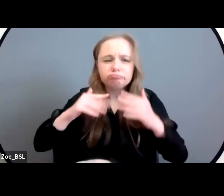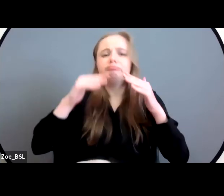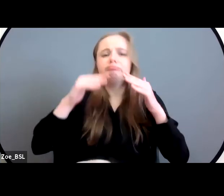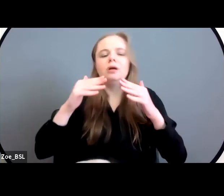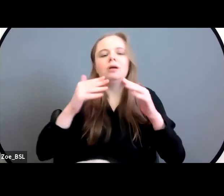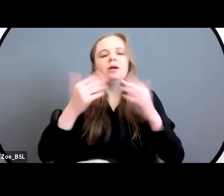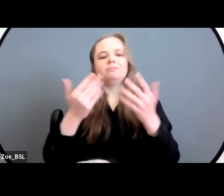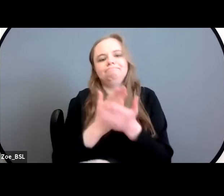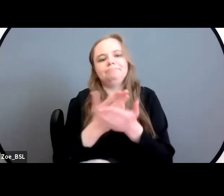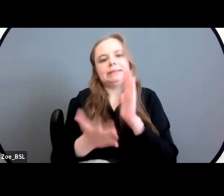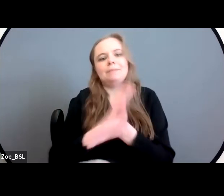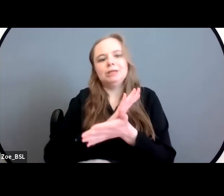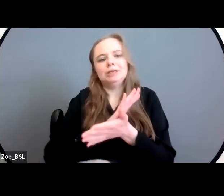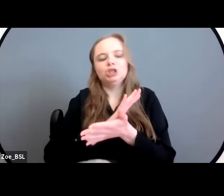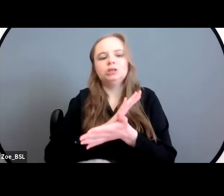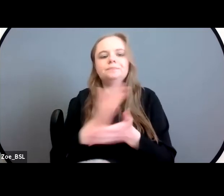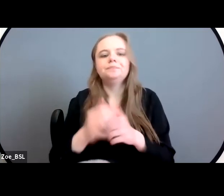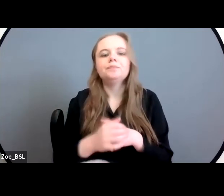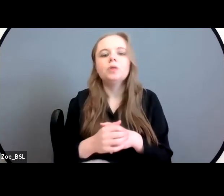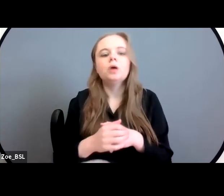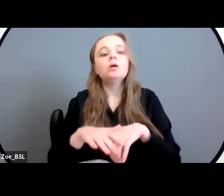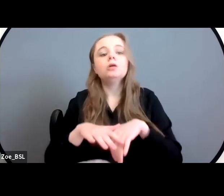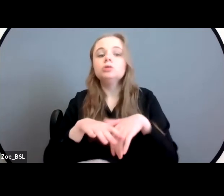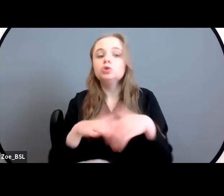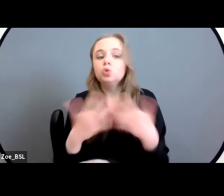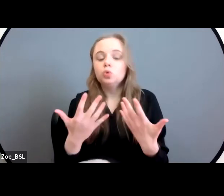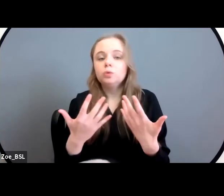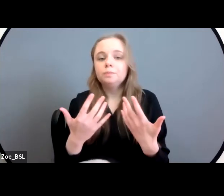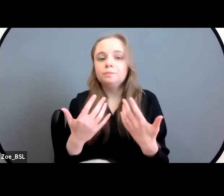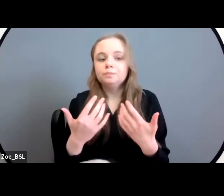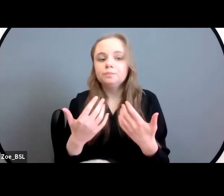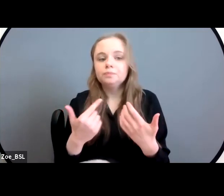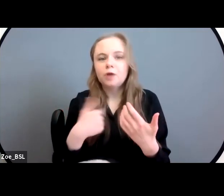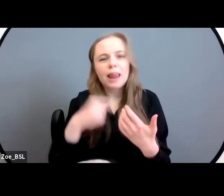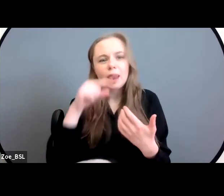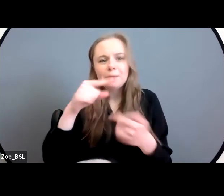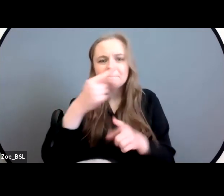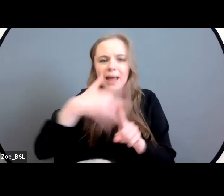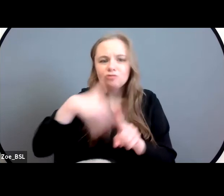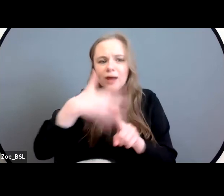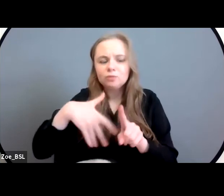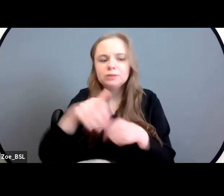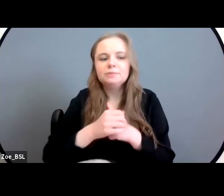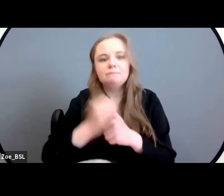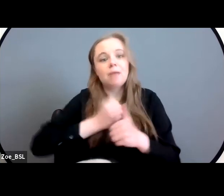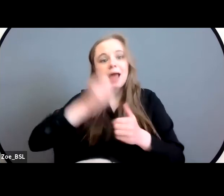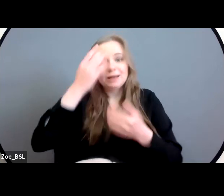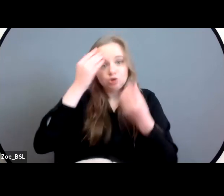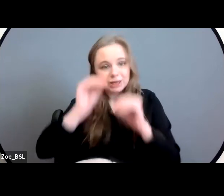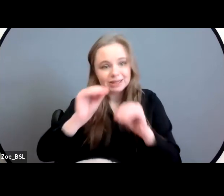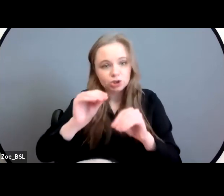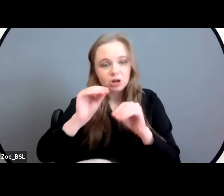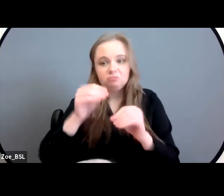damage. So I will give you a little bit of a background to my educational